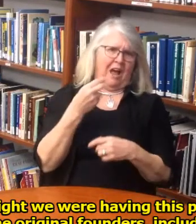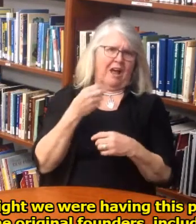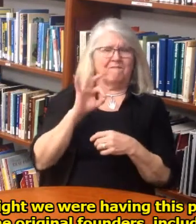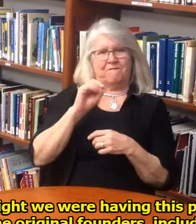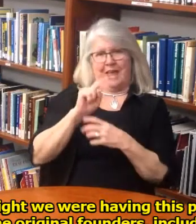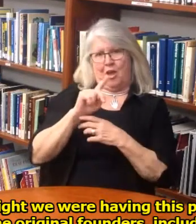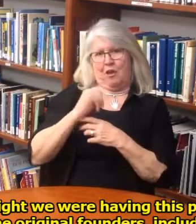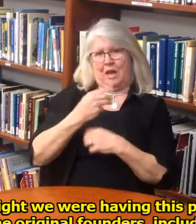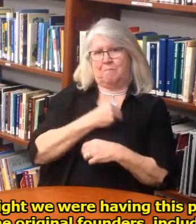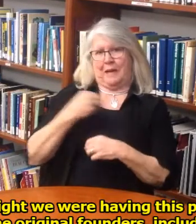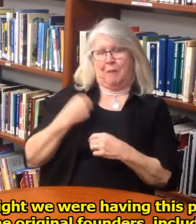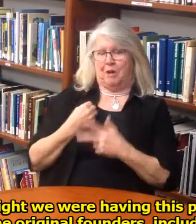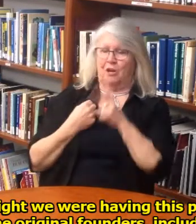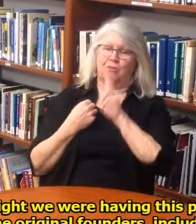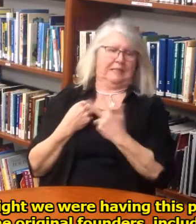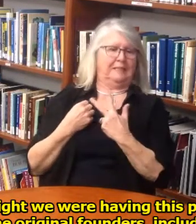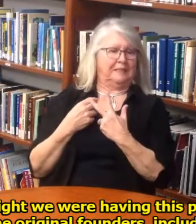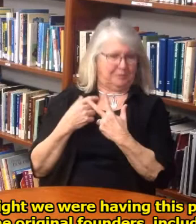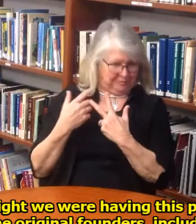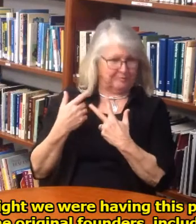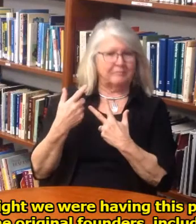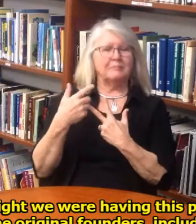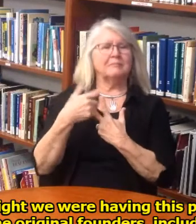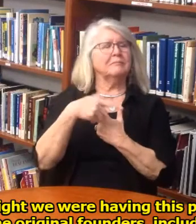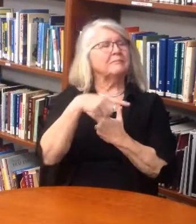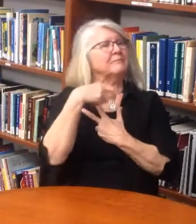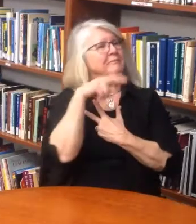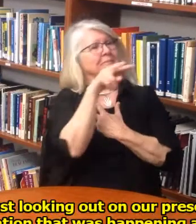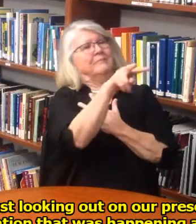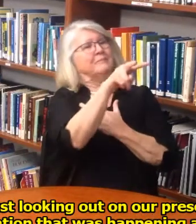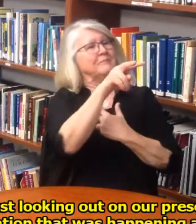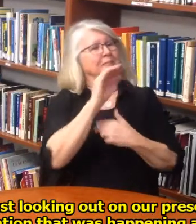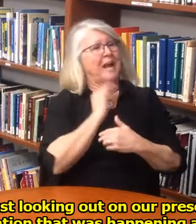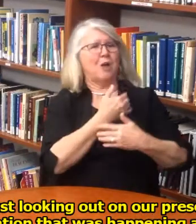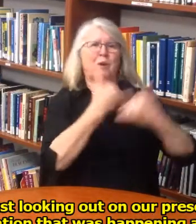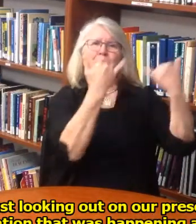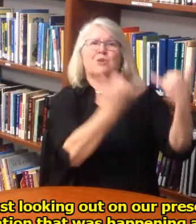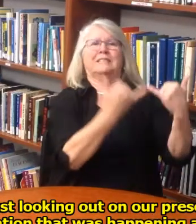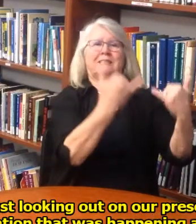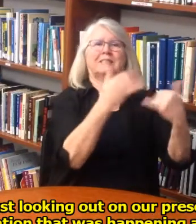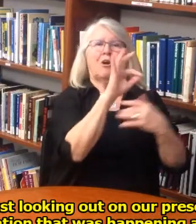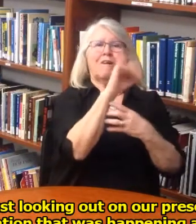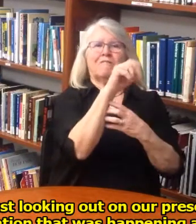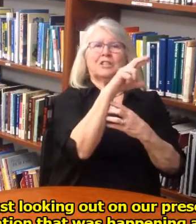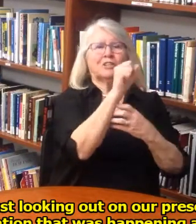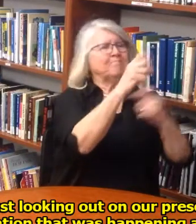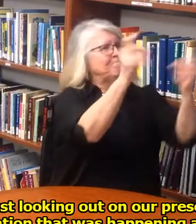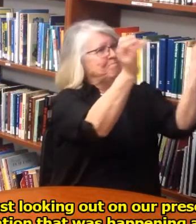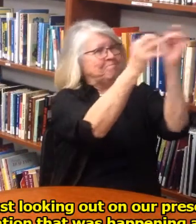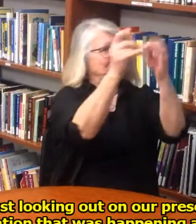were 3 of the original founders, including myself, and we were just looking out on our present